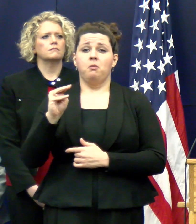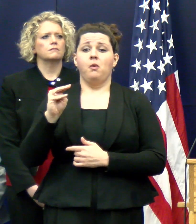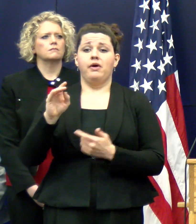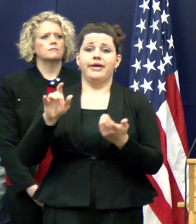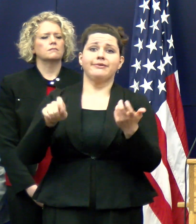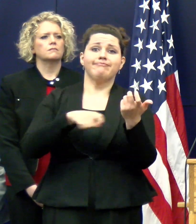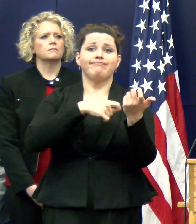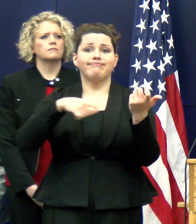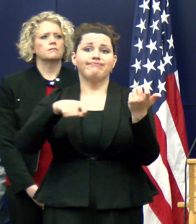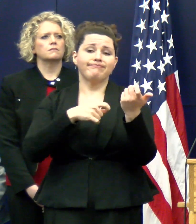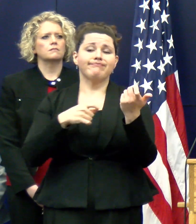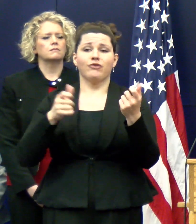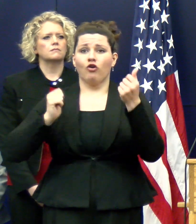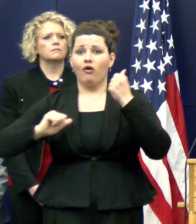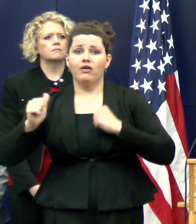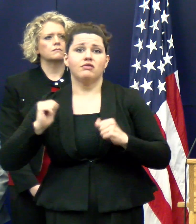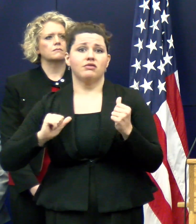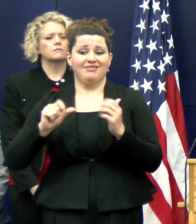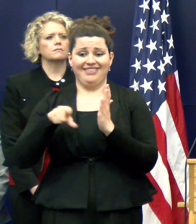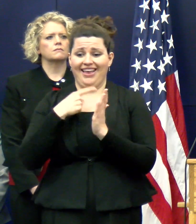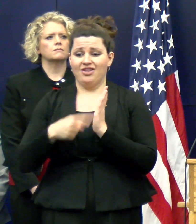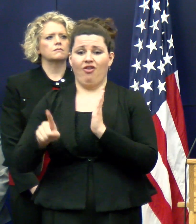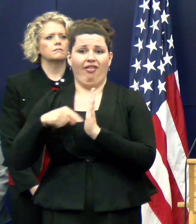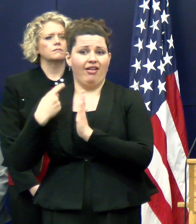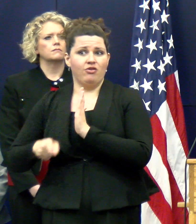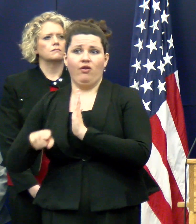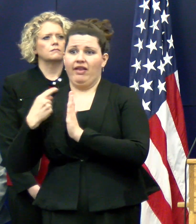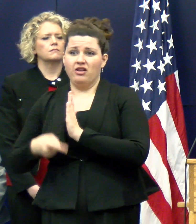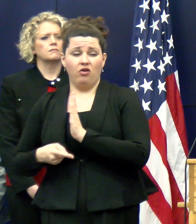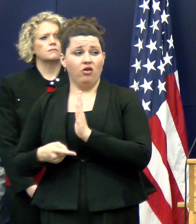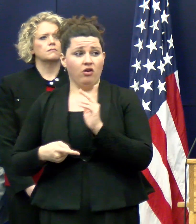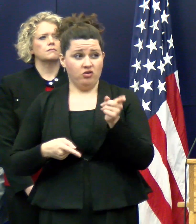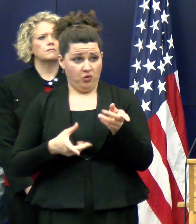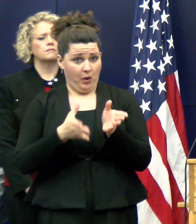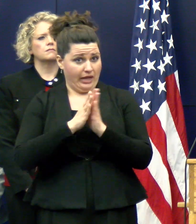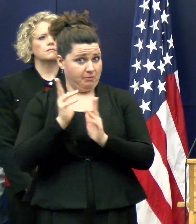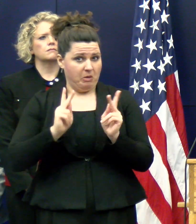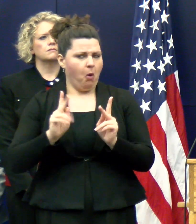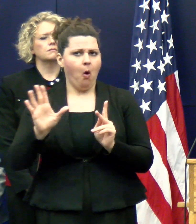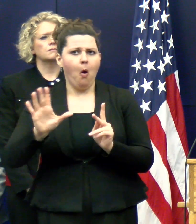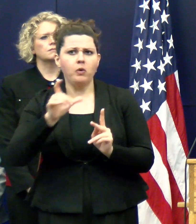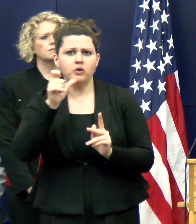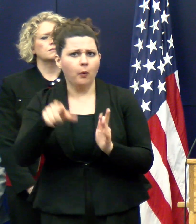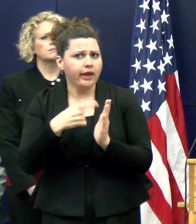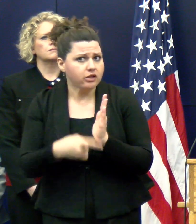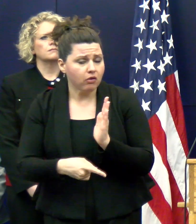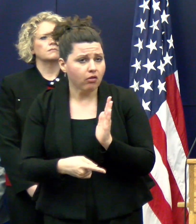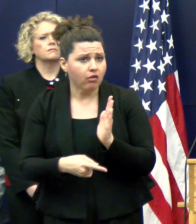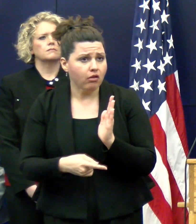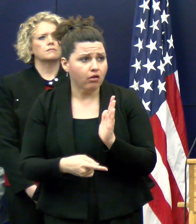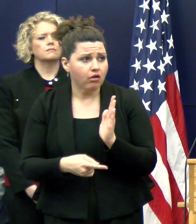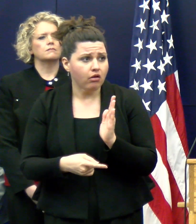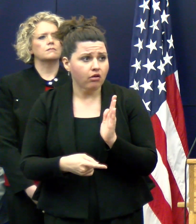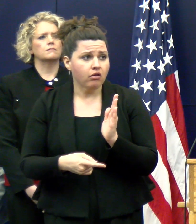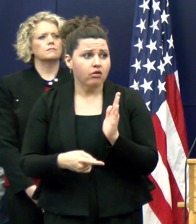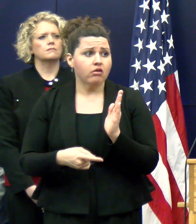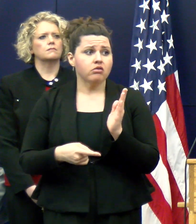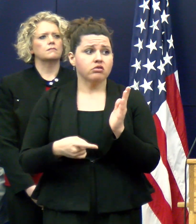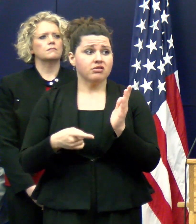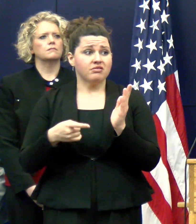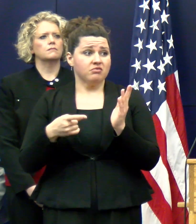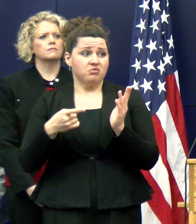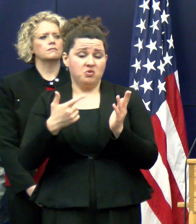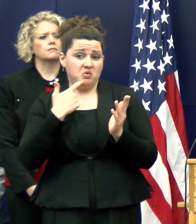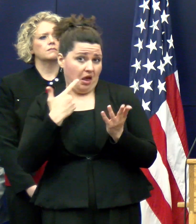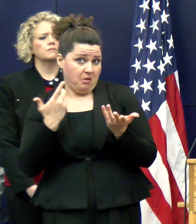canceled concerts. Are you asking people to rethink this, since you're not discouraging people from gathering in large